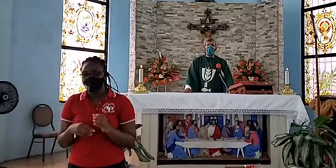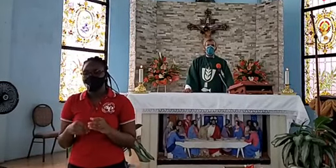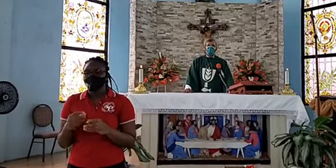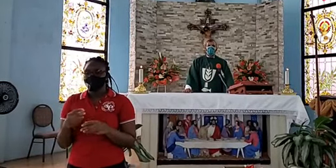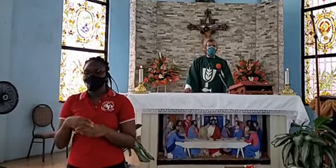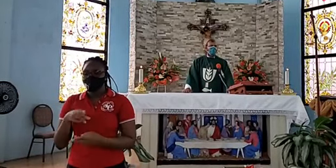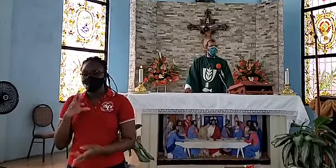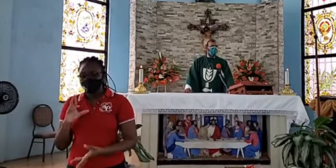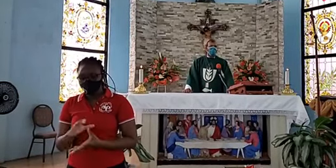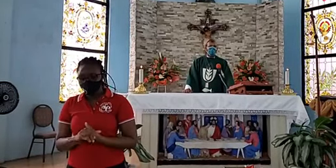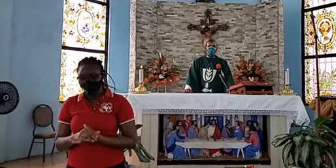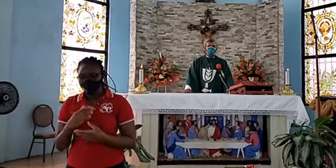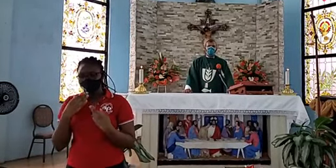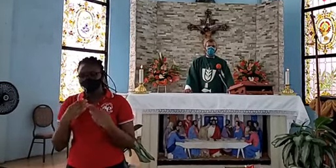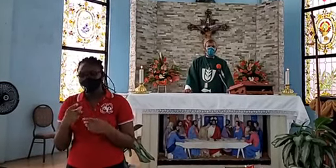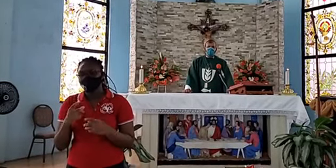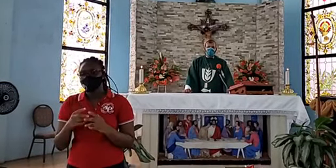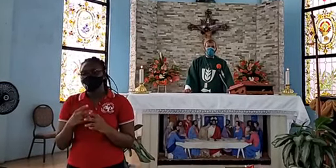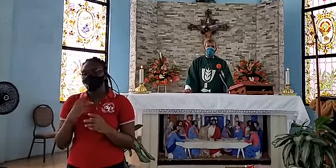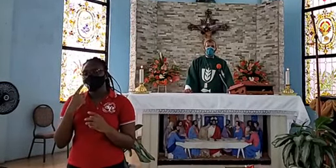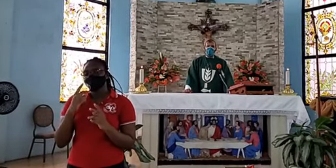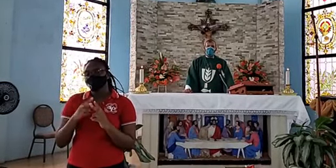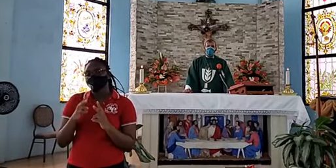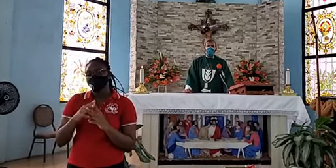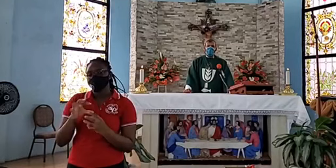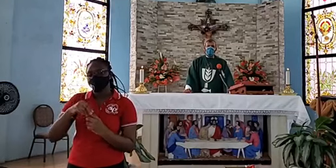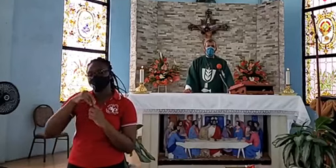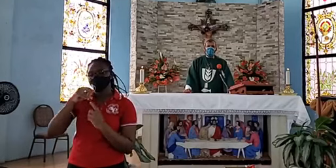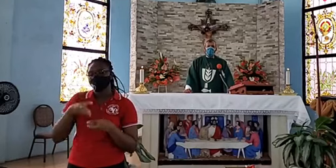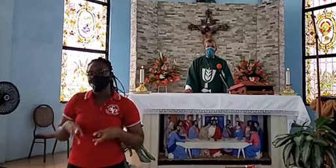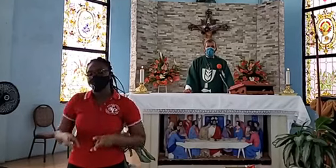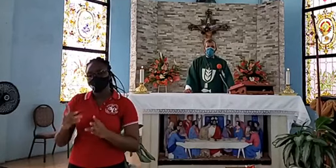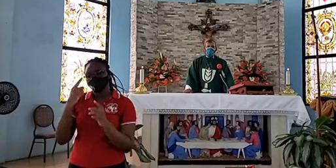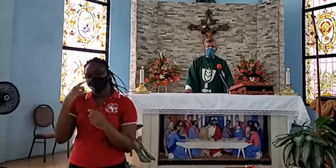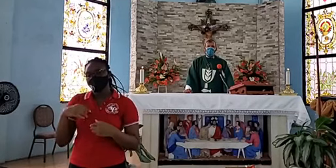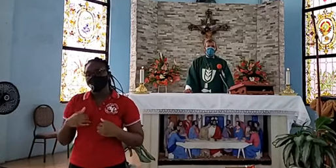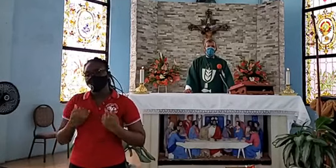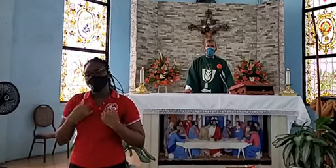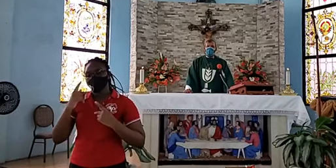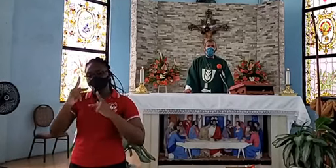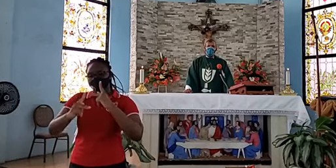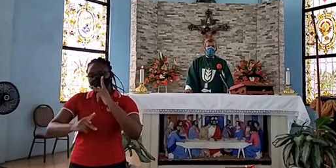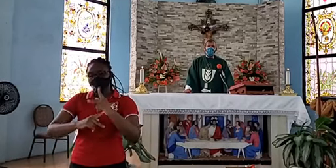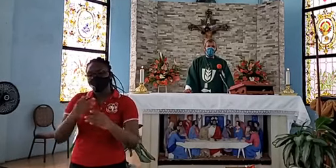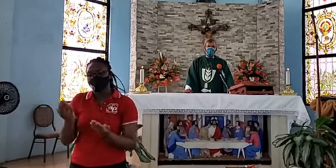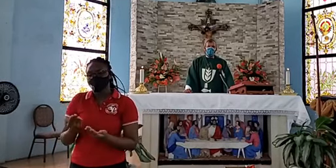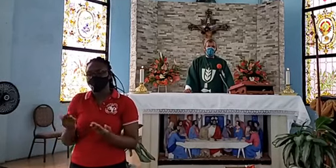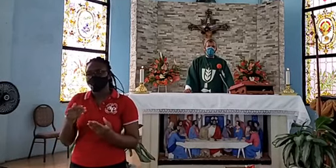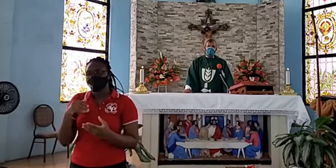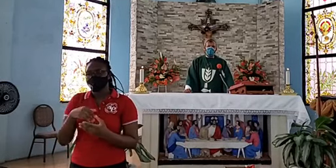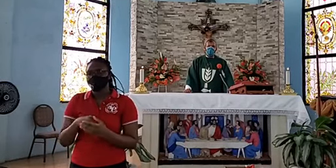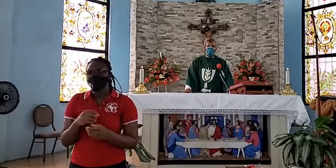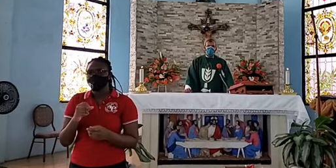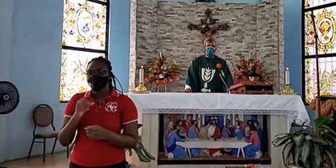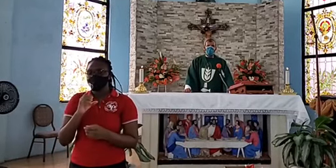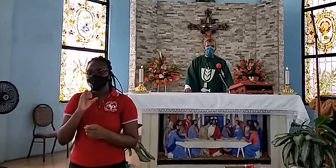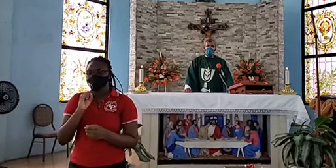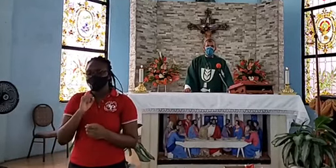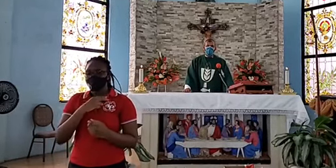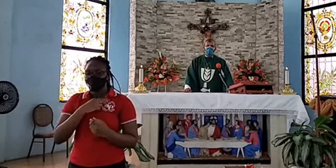fortunate. I also want to thank in a very special way for our young people here in the Sacred